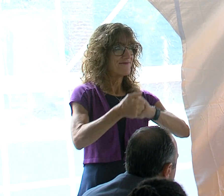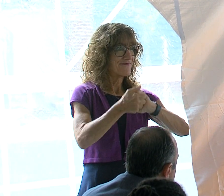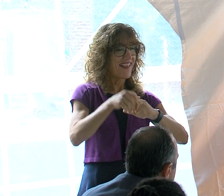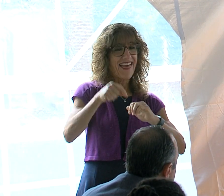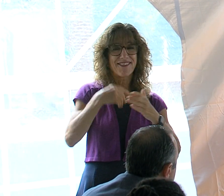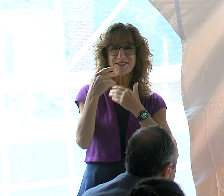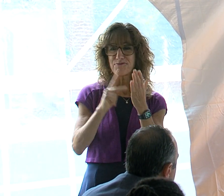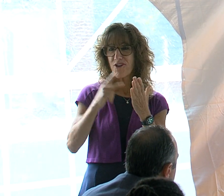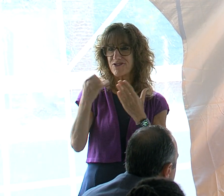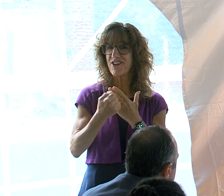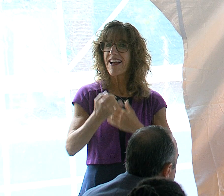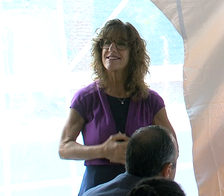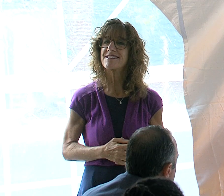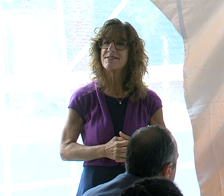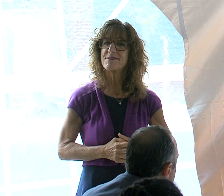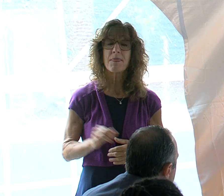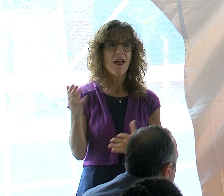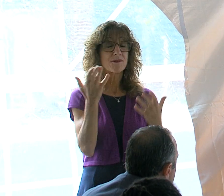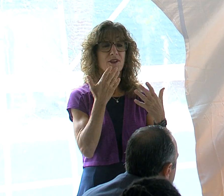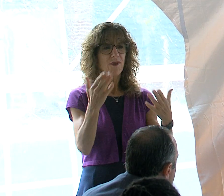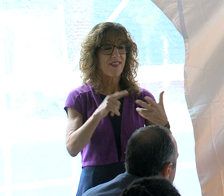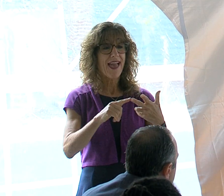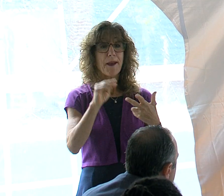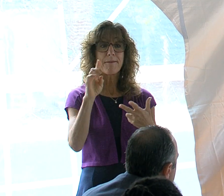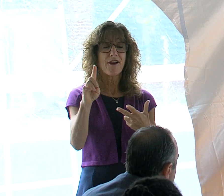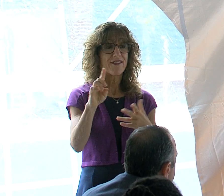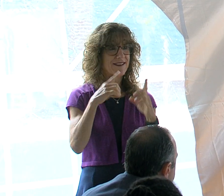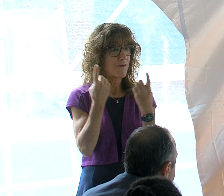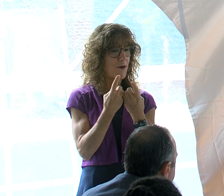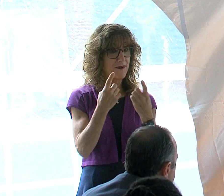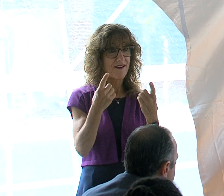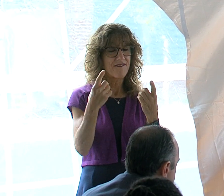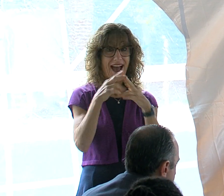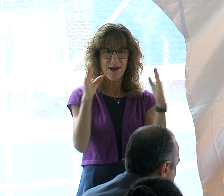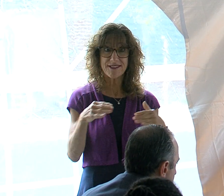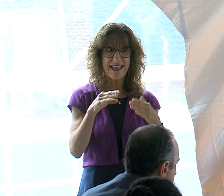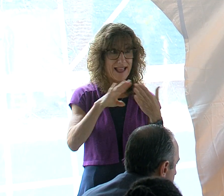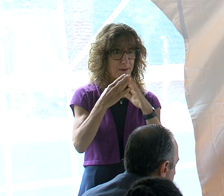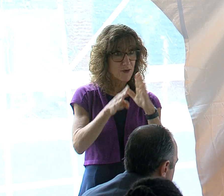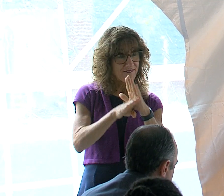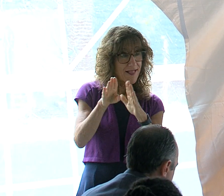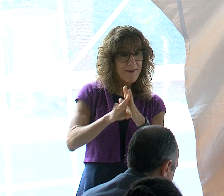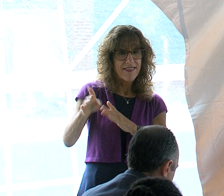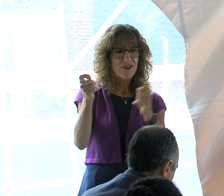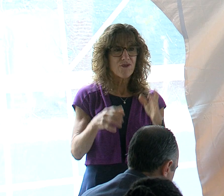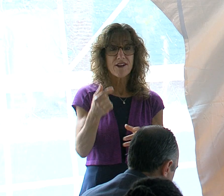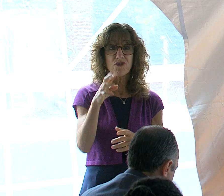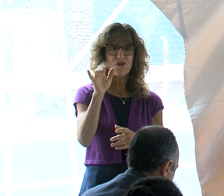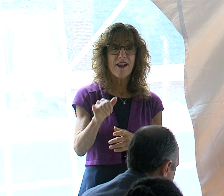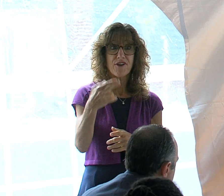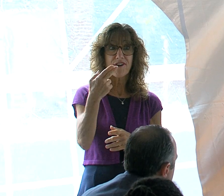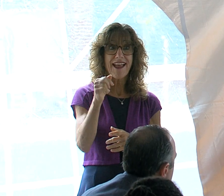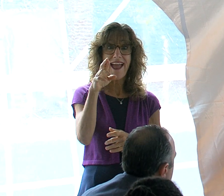in this project. I also want to thank the Maryland Department of Housing and Community Development and their director, Gregory Hare. We